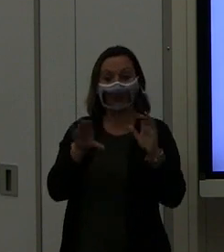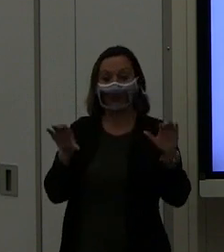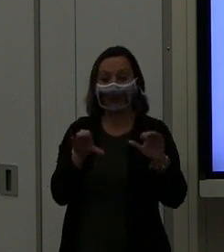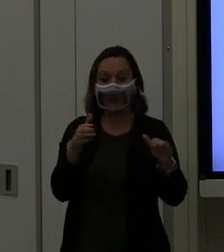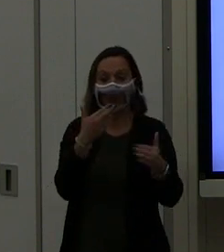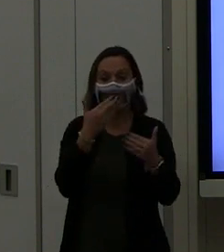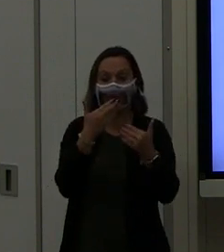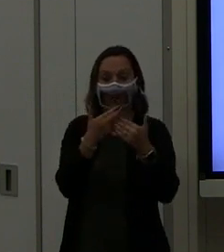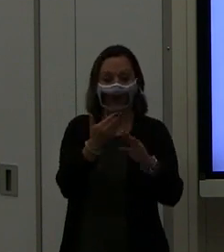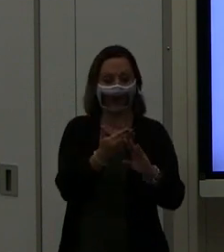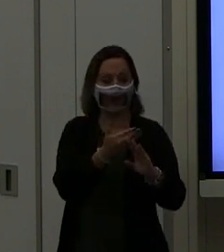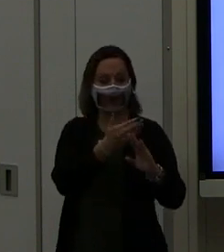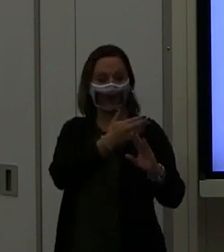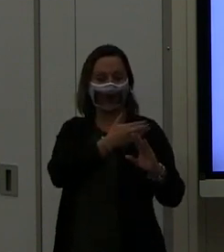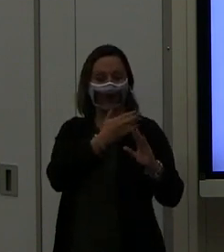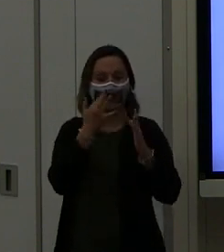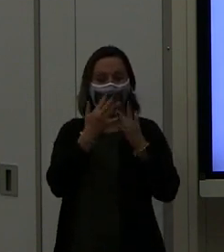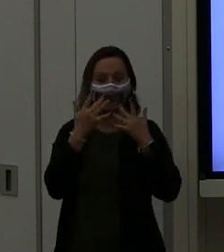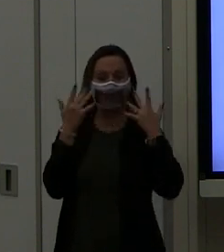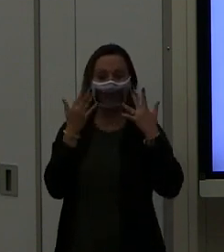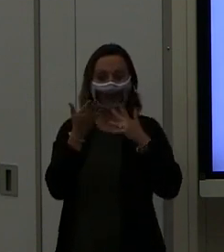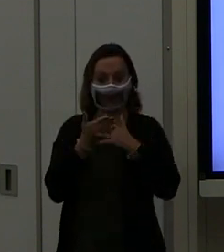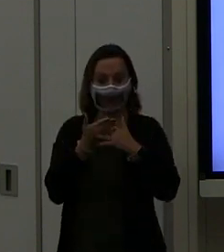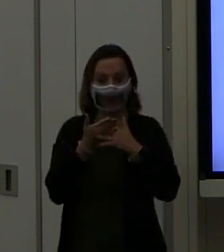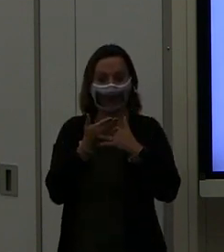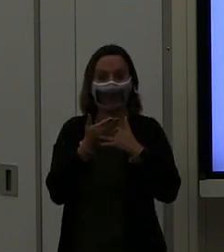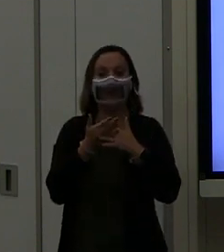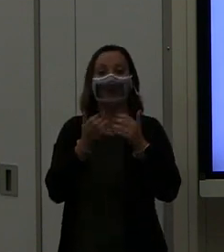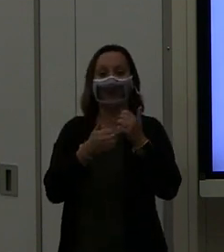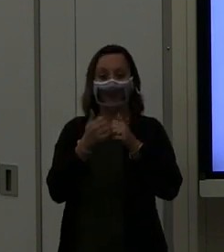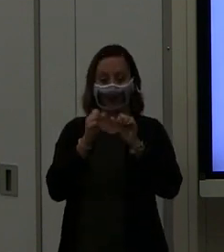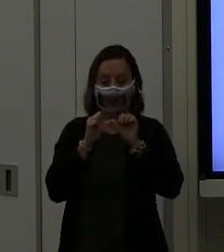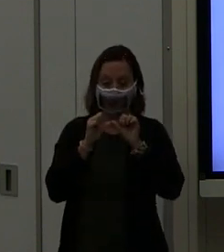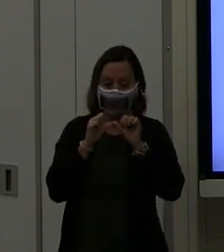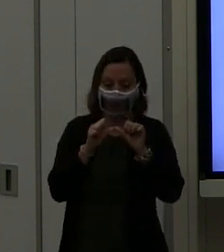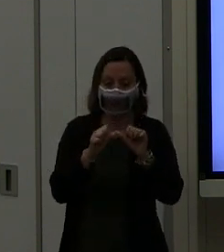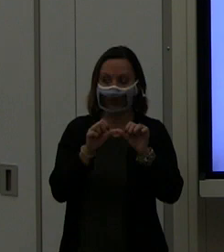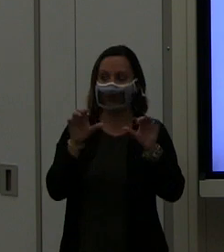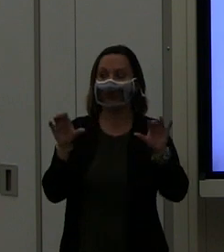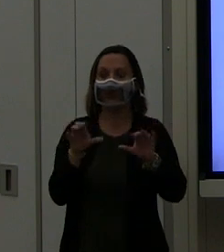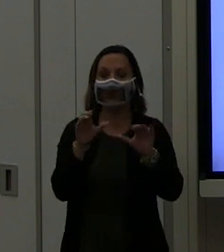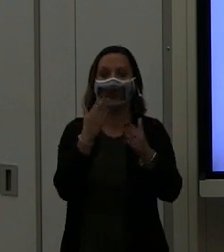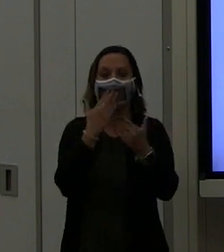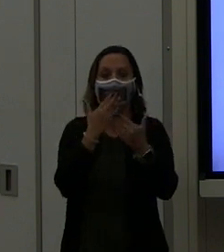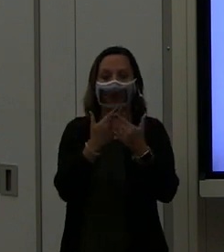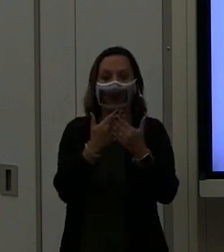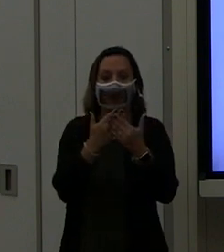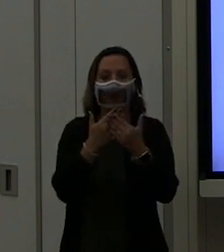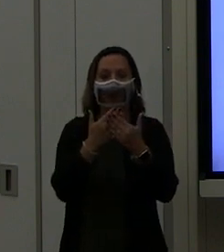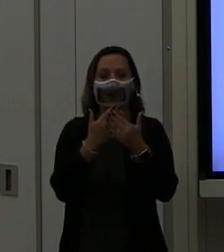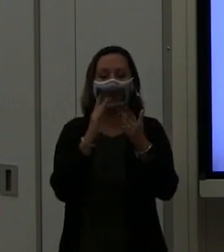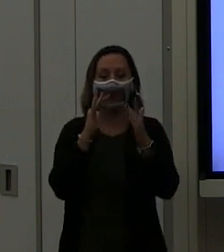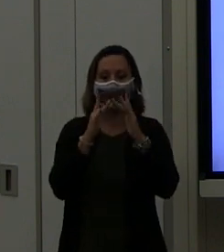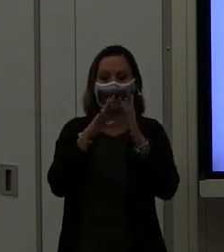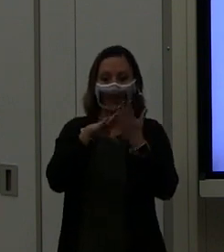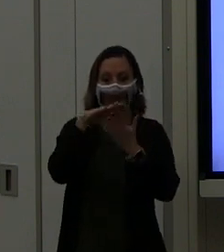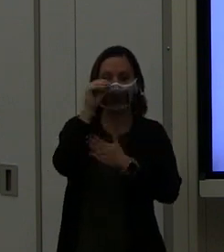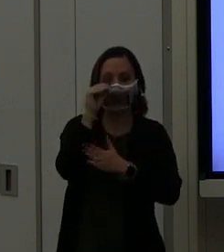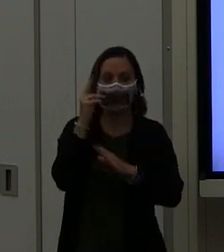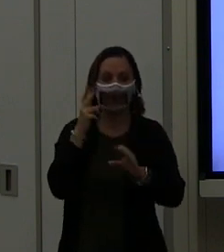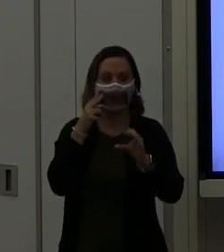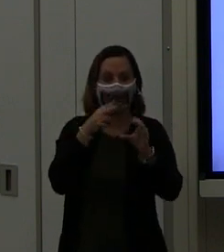prior to spring break, most of them continue to do very well during e-learning through participation and actively engaging in their